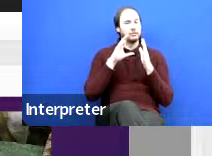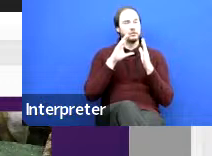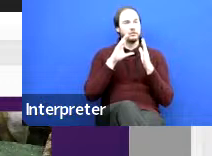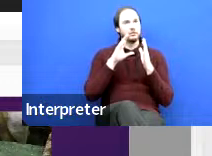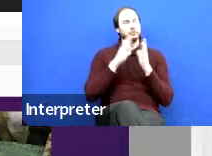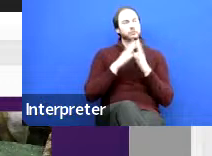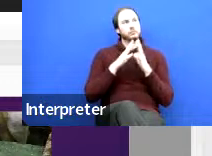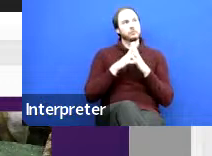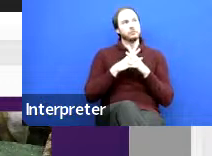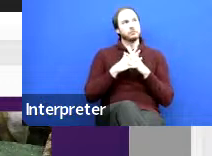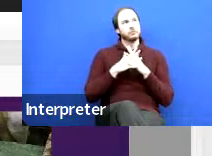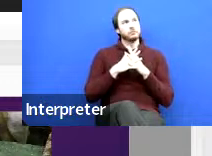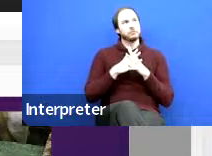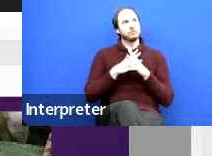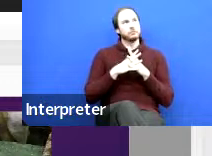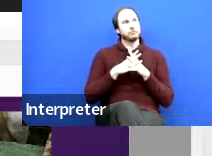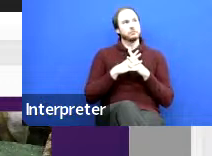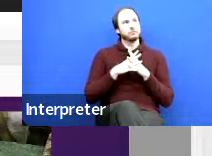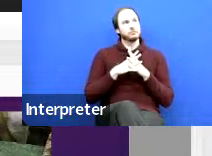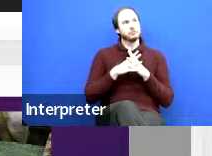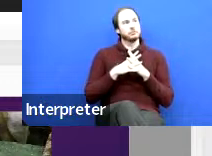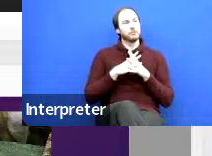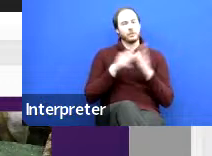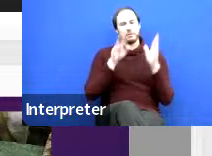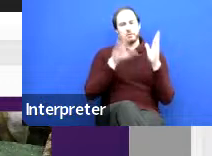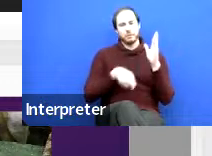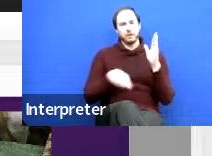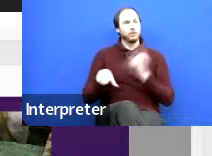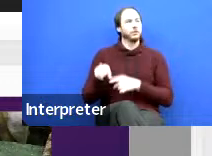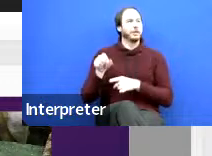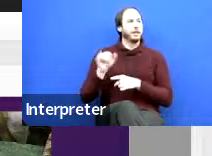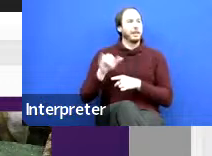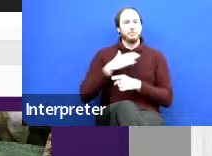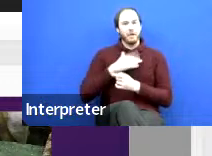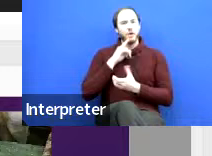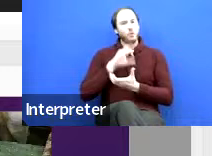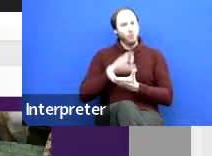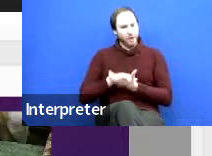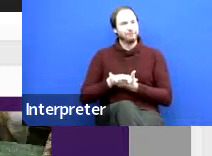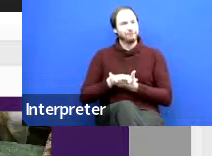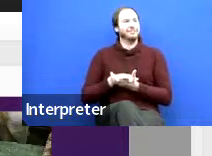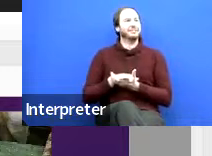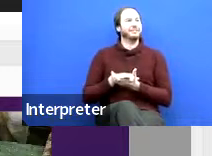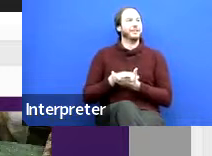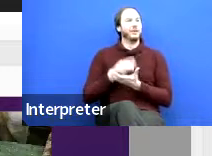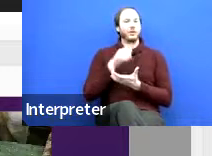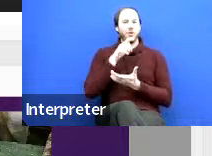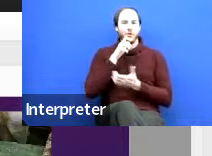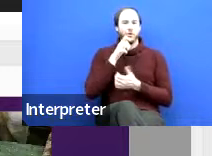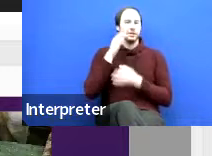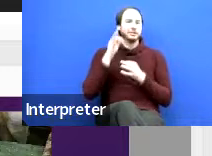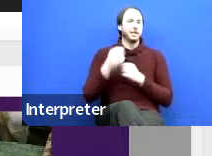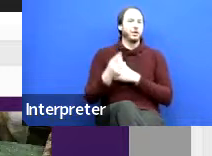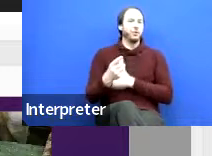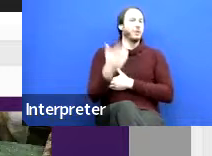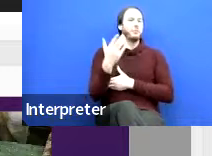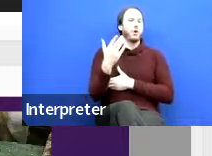yes, the lower right corner, that is my wife, who one morning